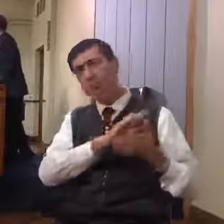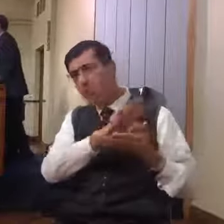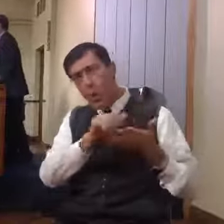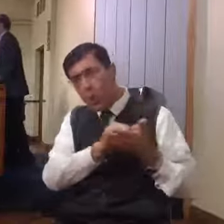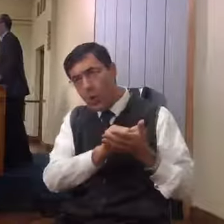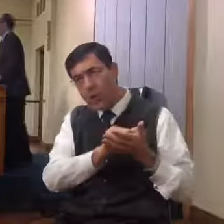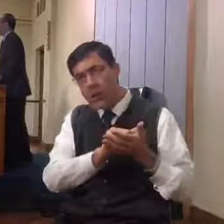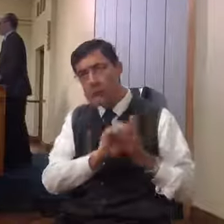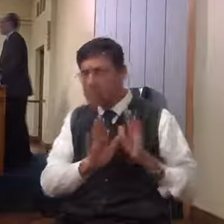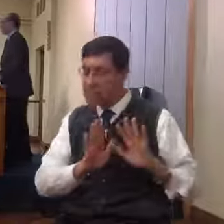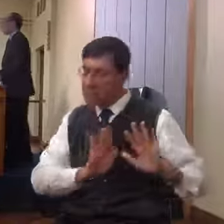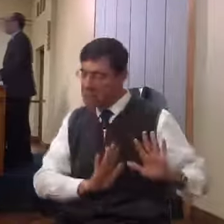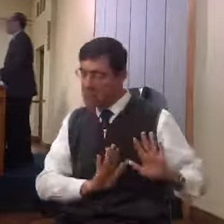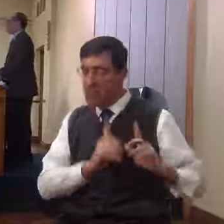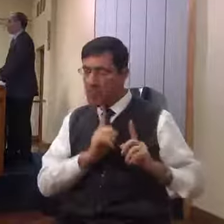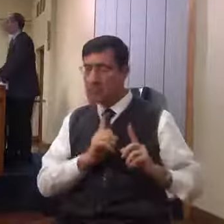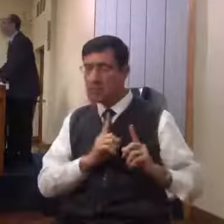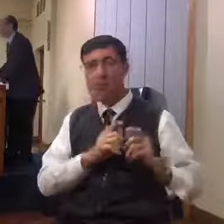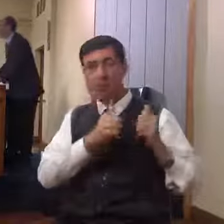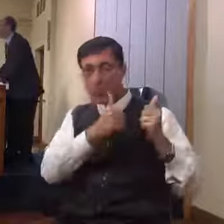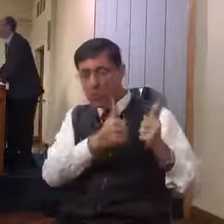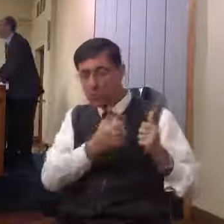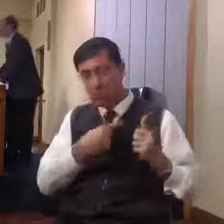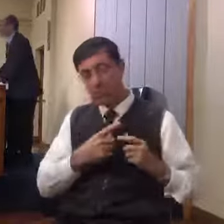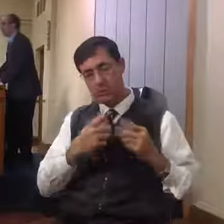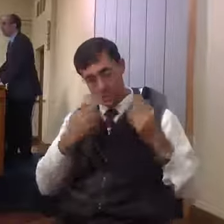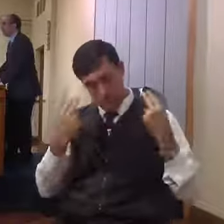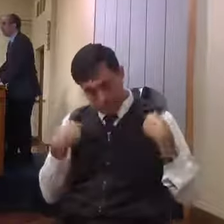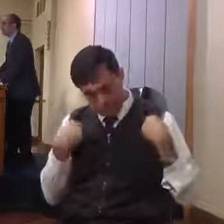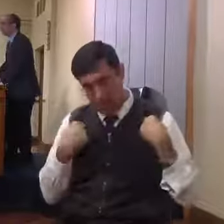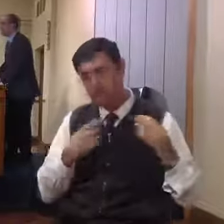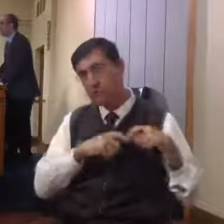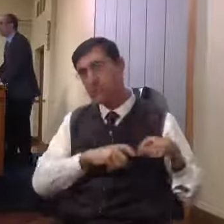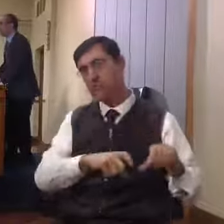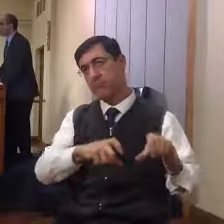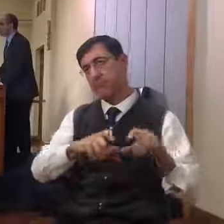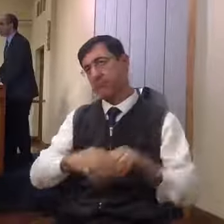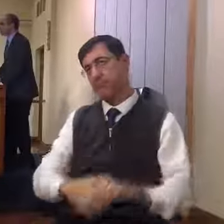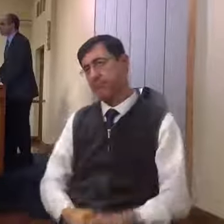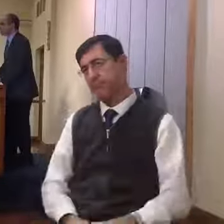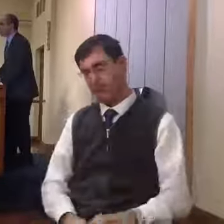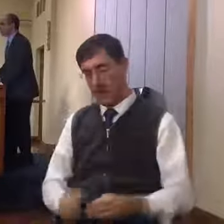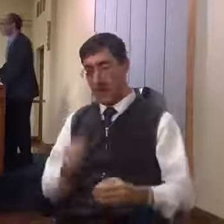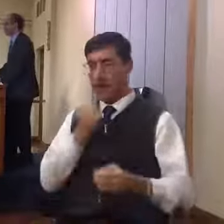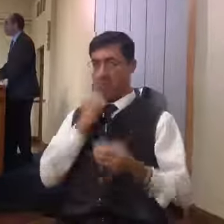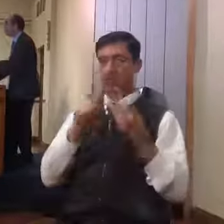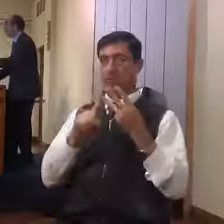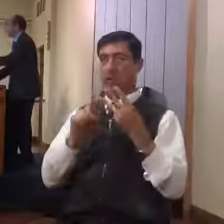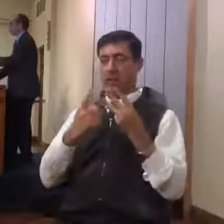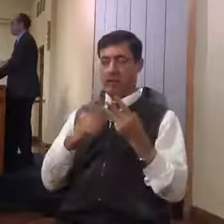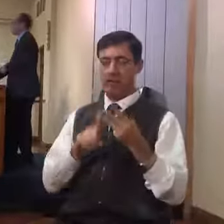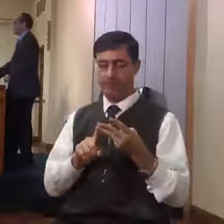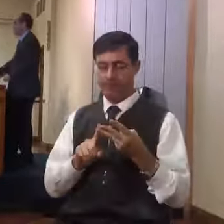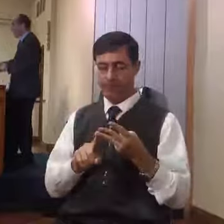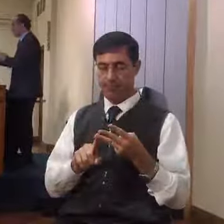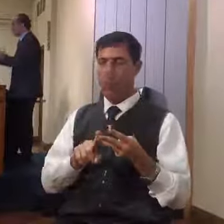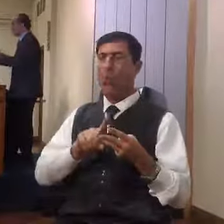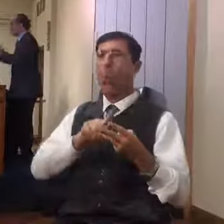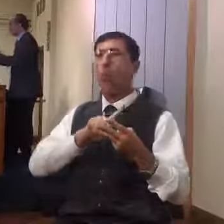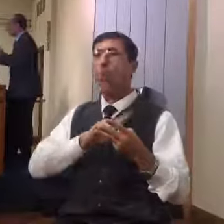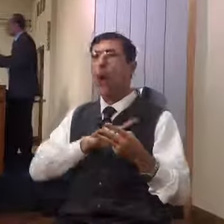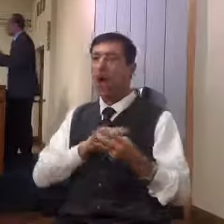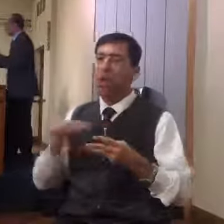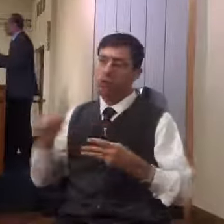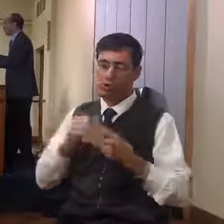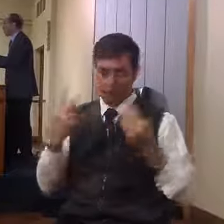third point. Why are we to submit to every ordinance? Look at verse 13. This verse